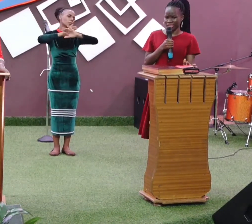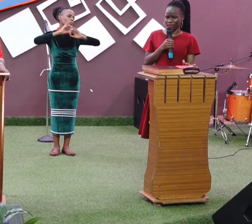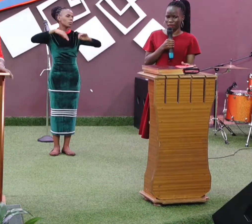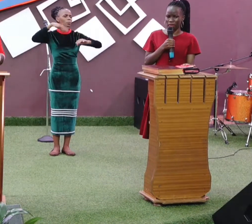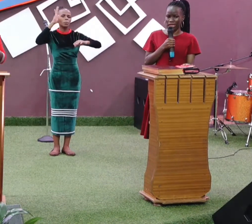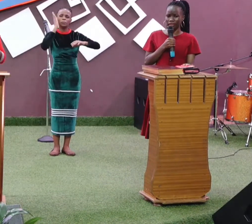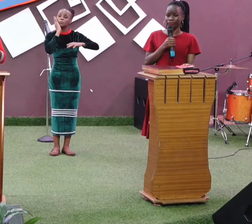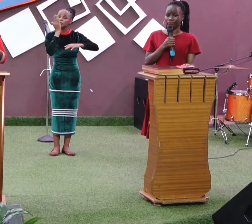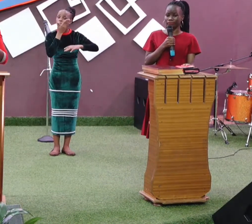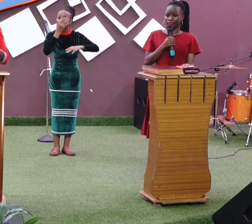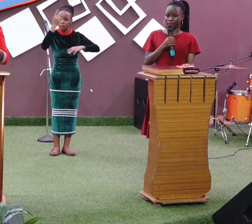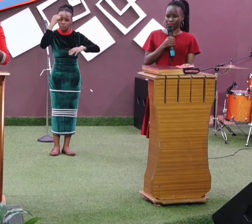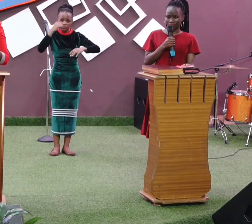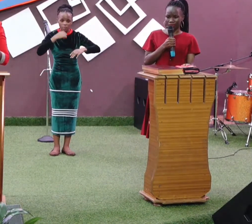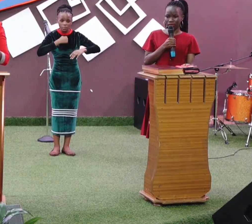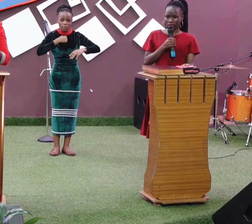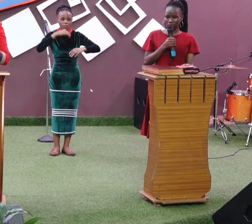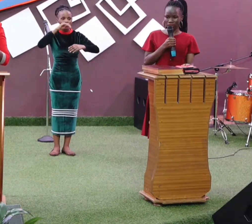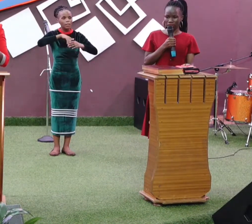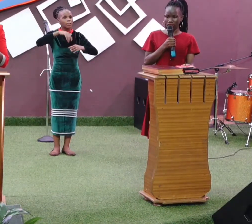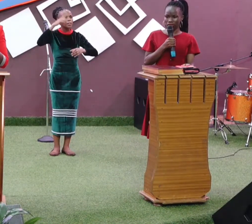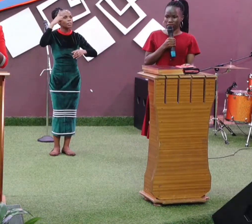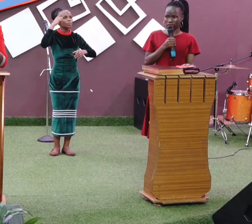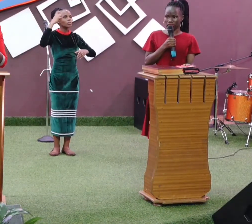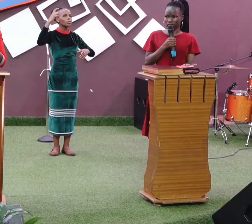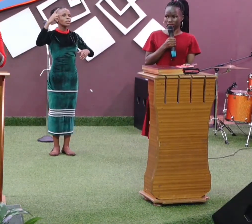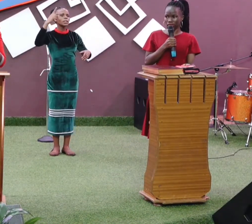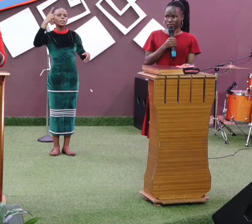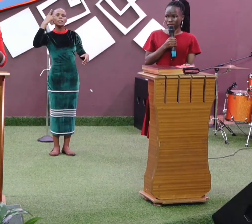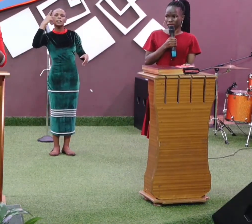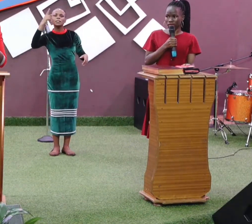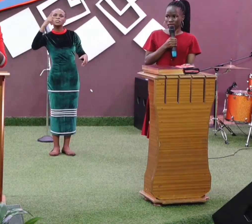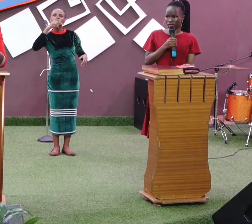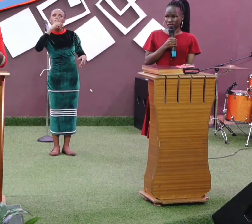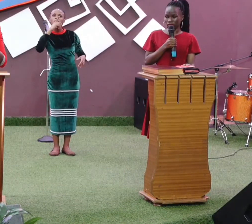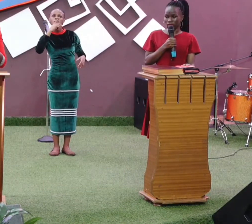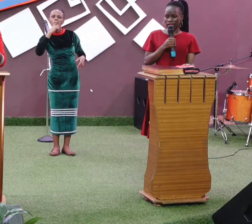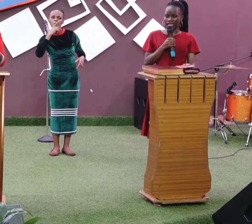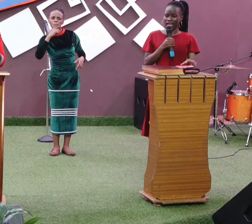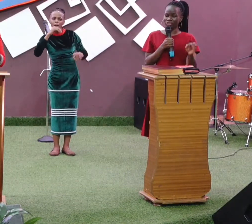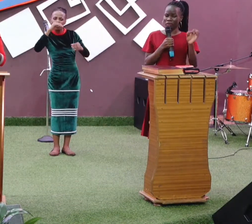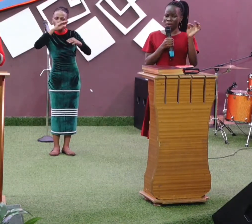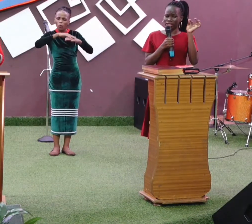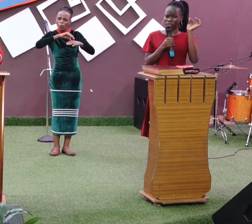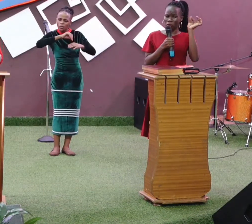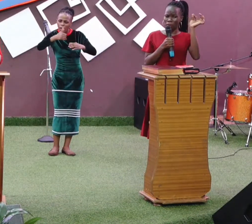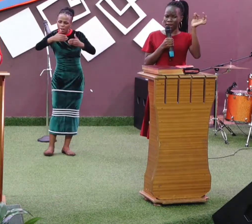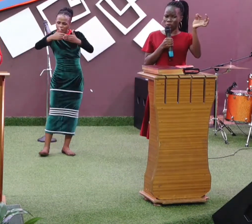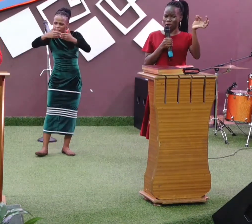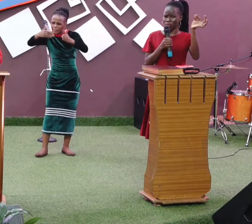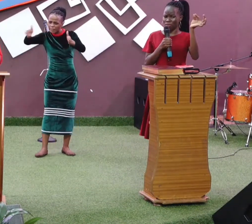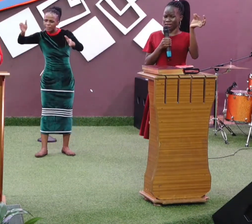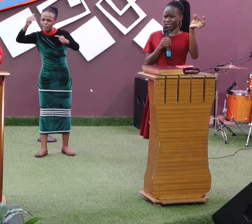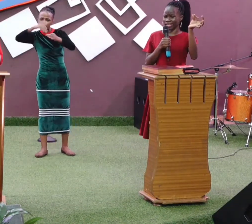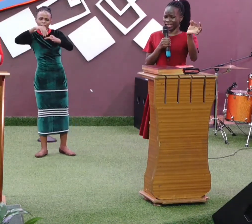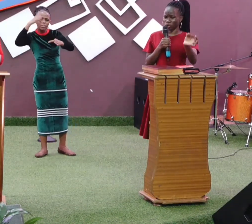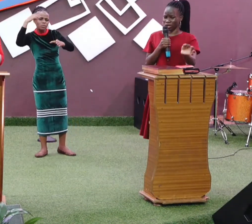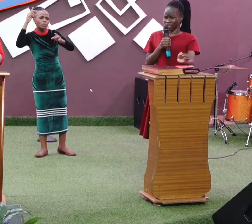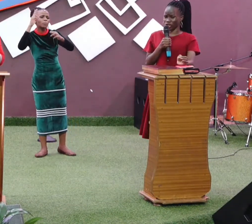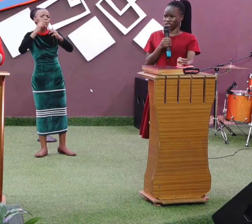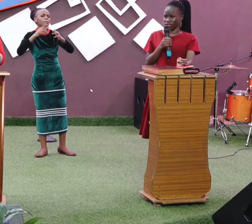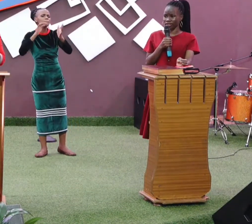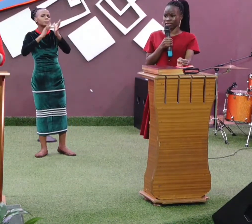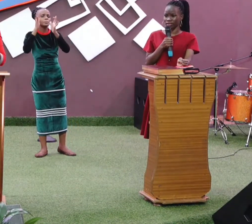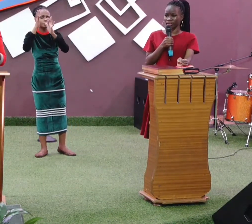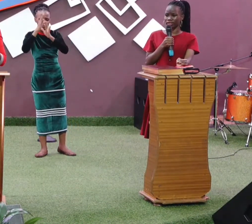was no more mercy for me. Mu kirooto nendaba omusajja yali ku geeti oyo gwe nzijukira nti yali Yesu. In that dream I saw man who I remember the other